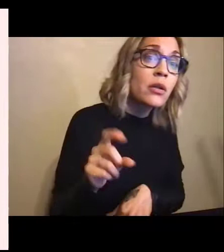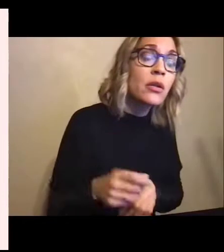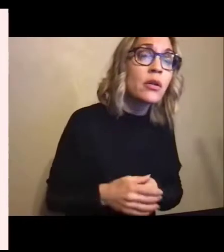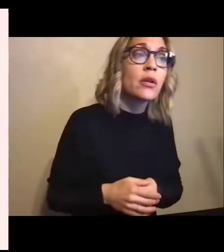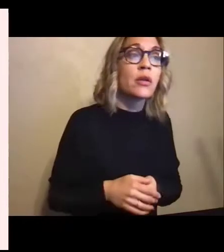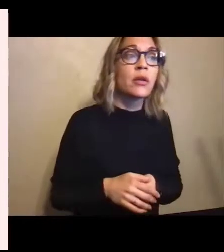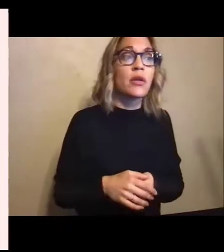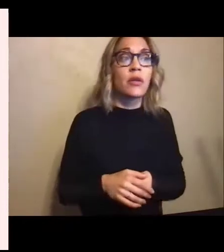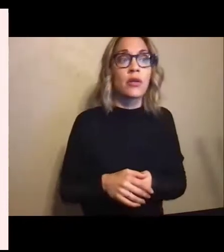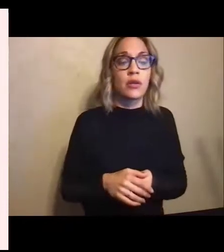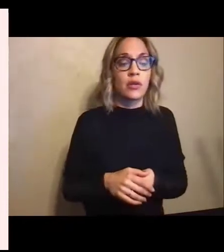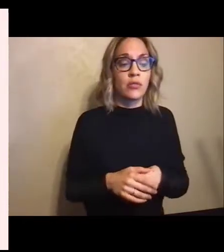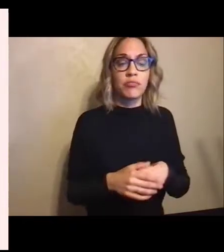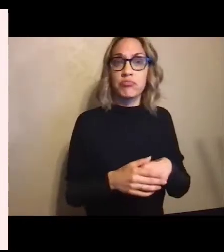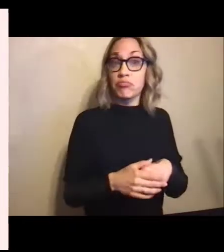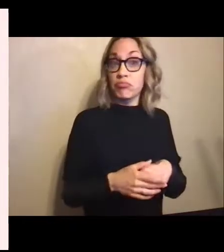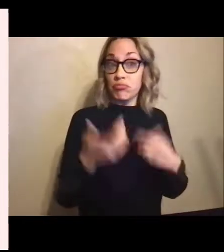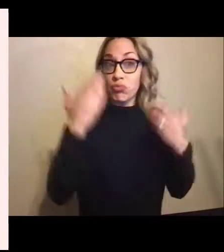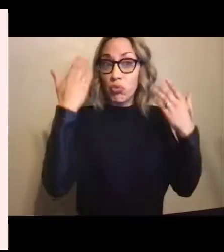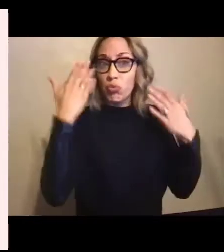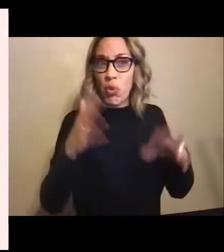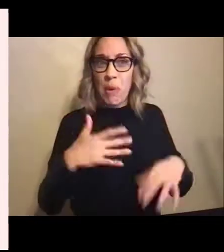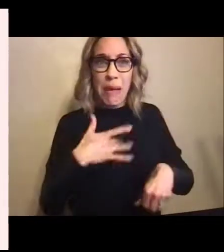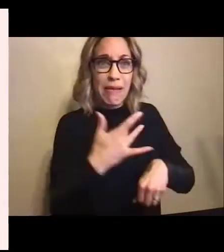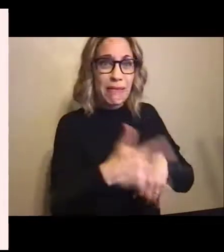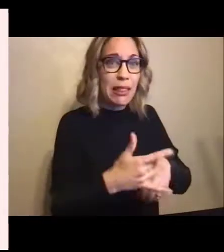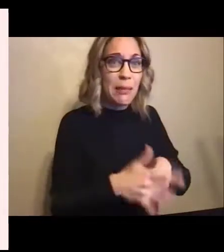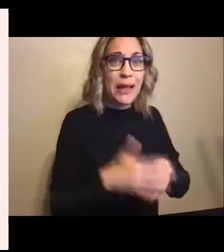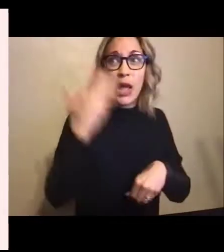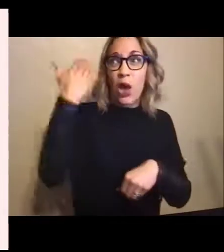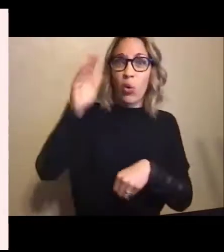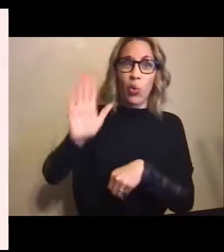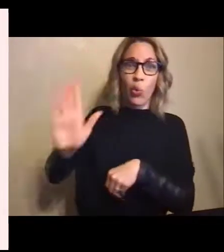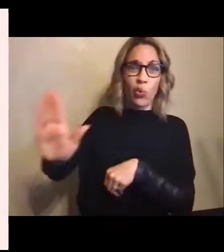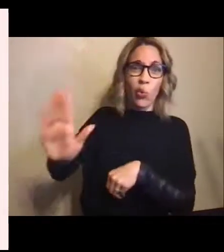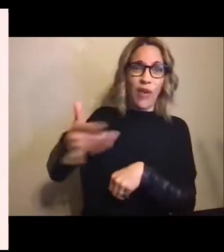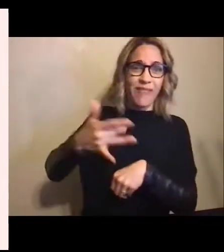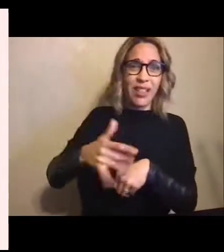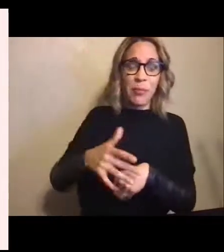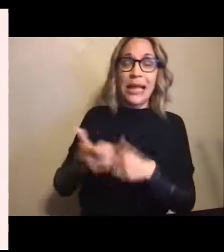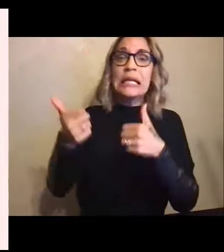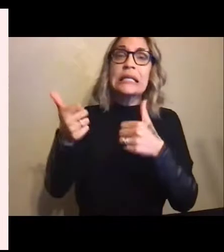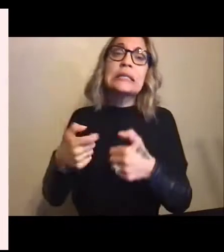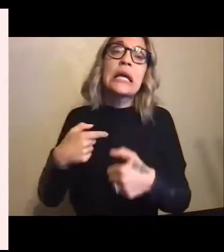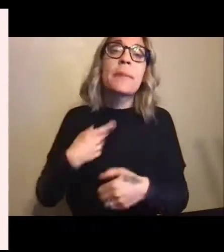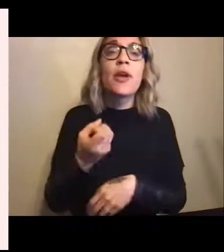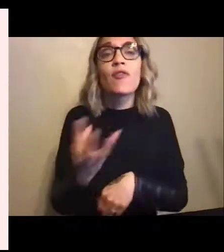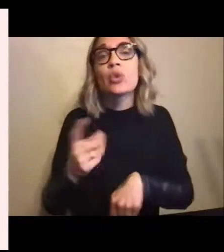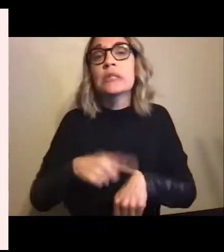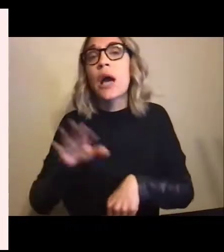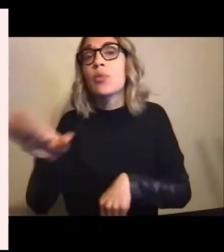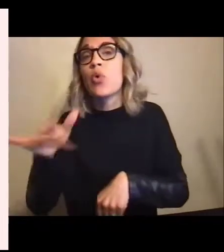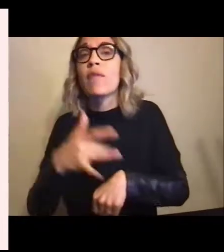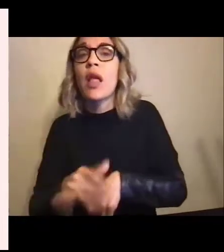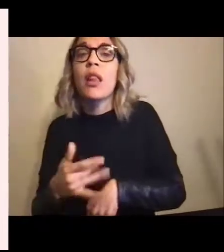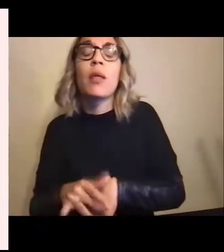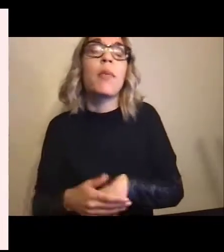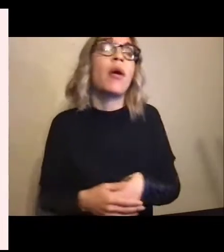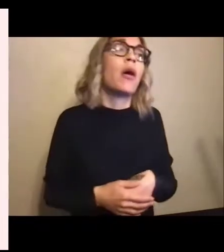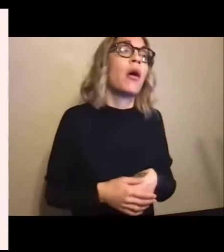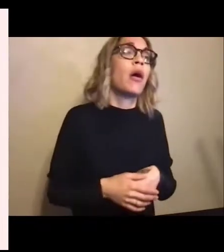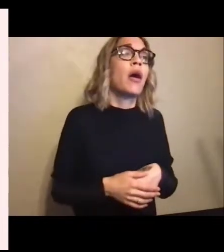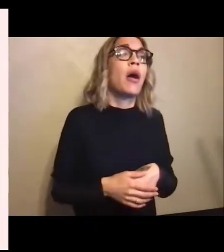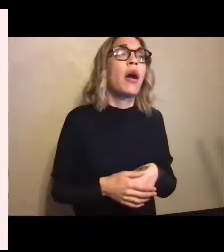So before someone would ask for an appointment, or if I didn't know, I didn't know my availability, wouldn't know theirs, they